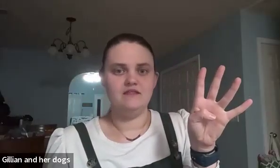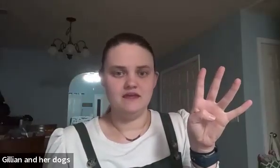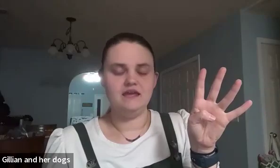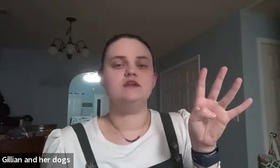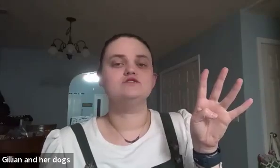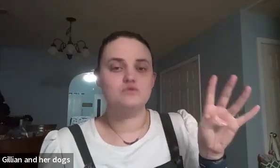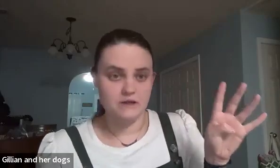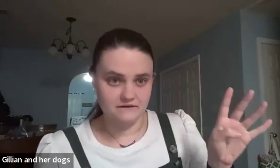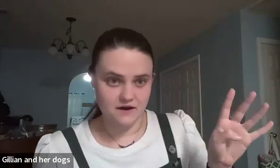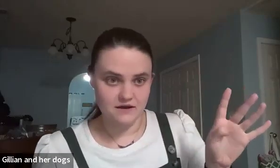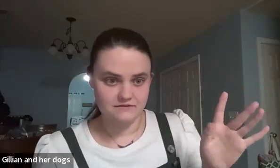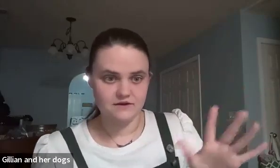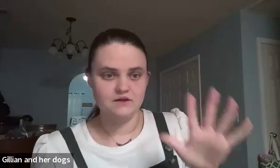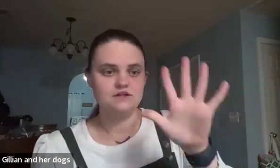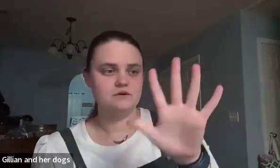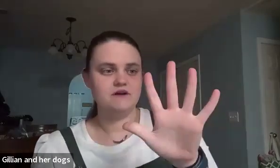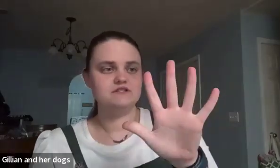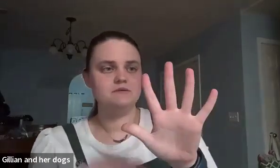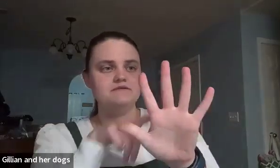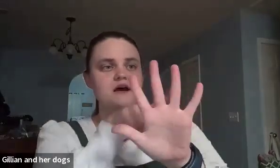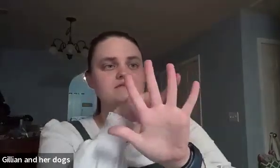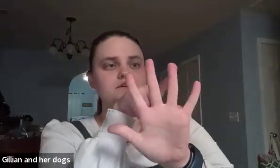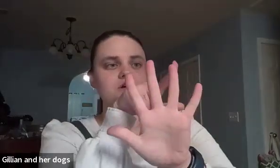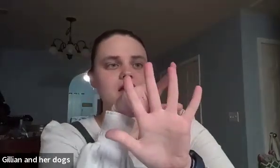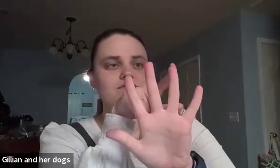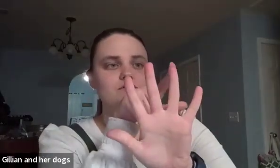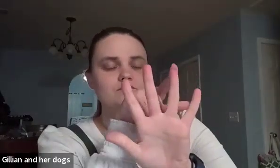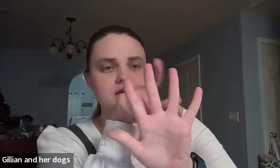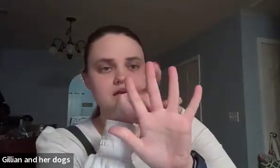And then 25. 25 is going to be a 5. You're going to have your ring and your